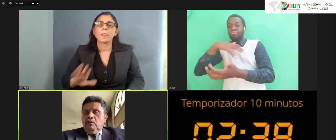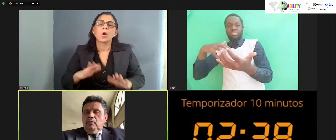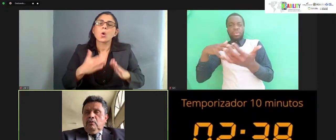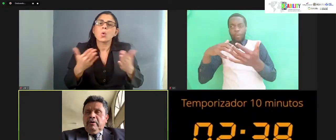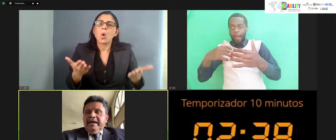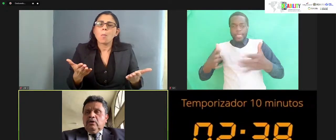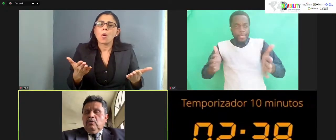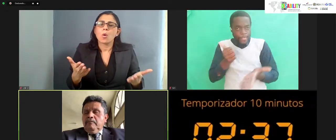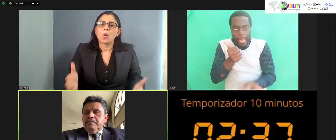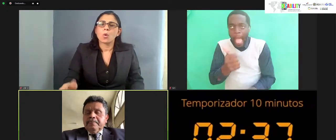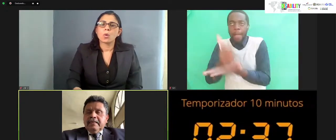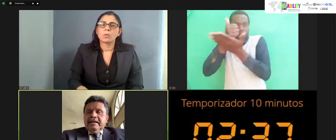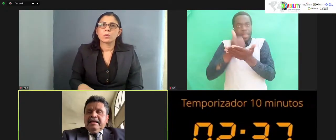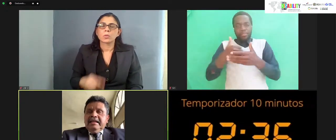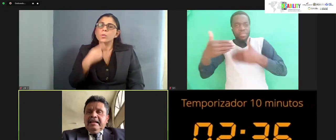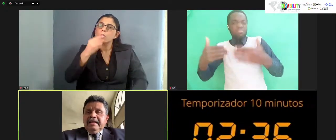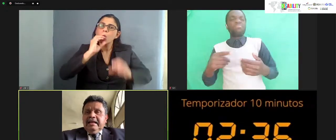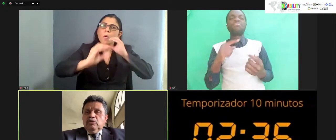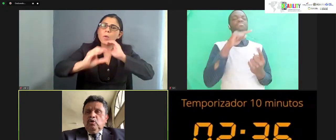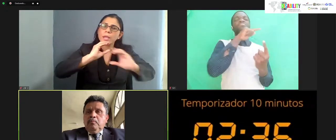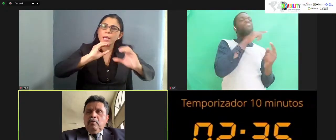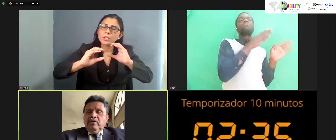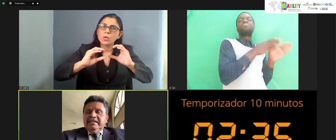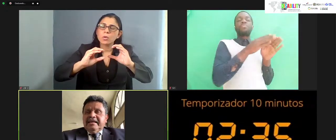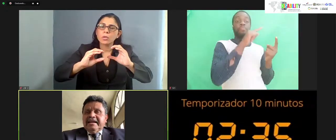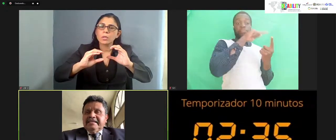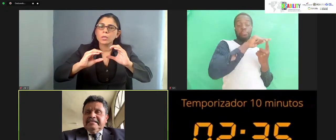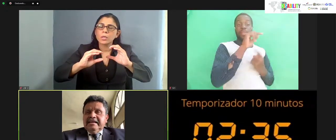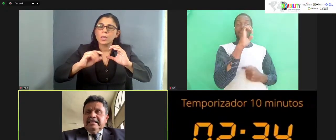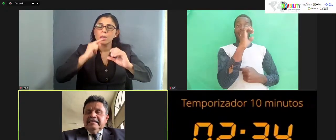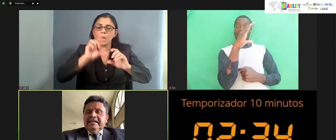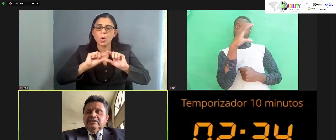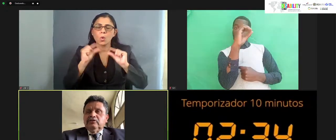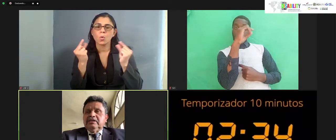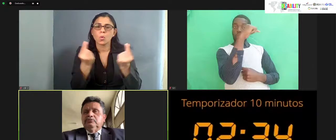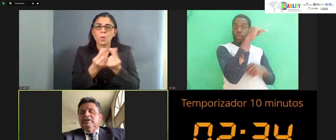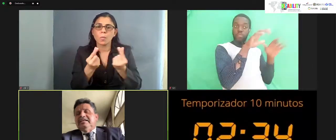action such as echo